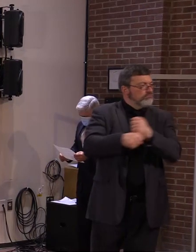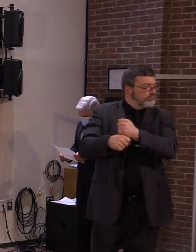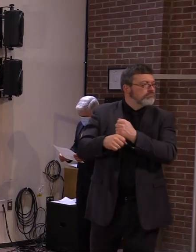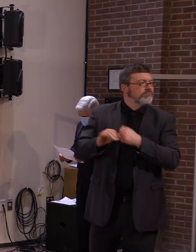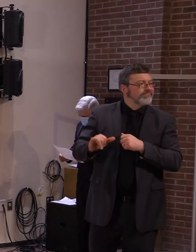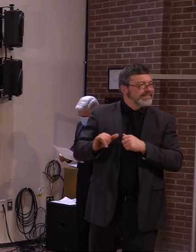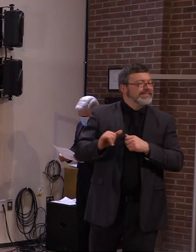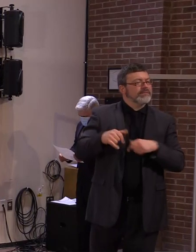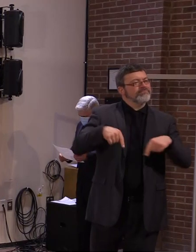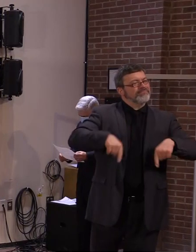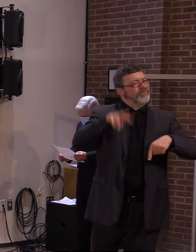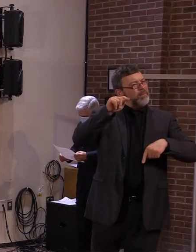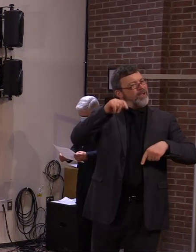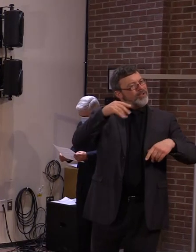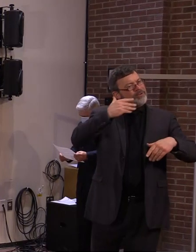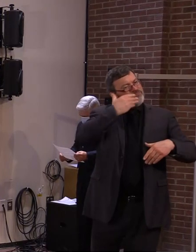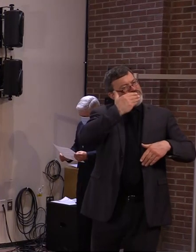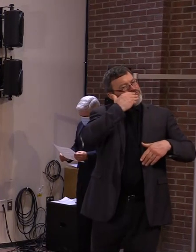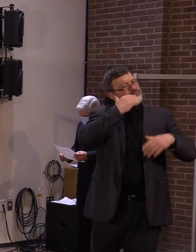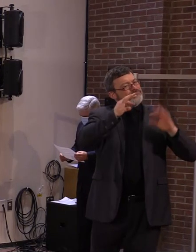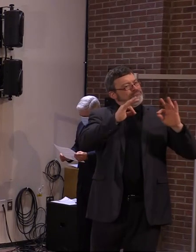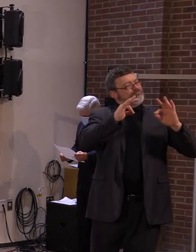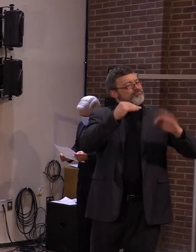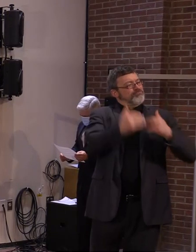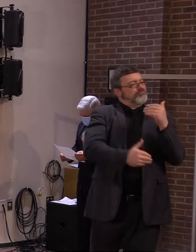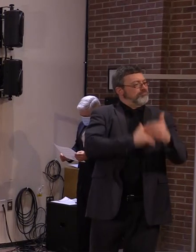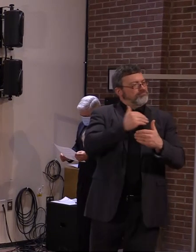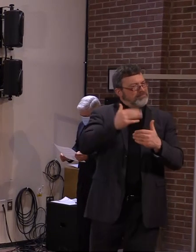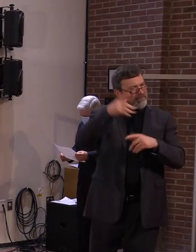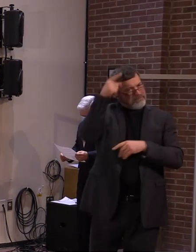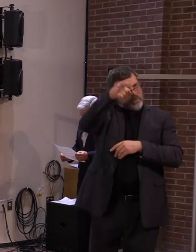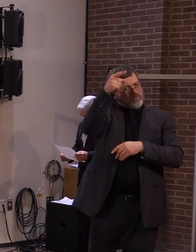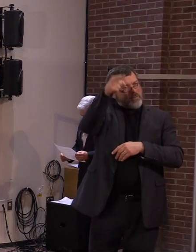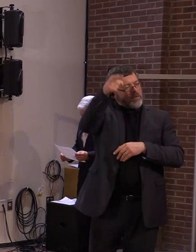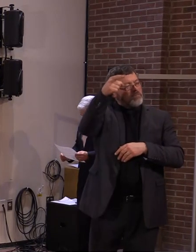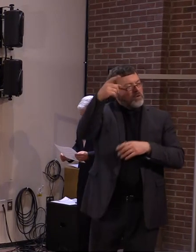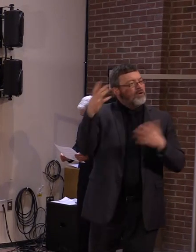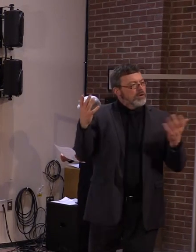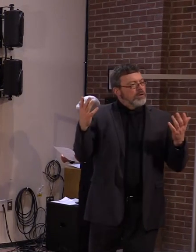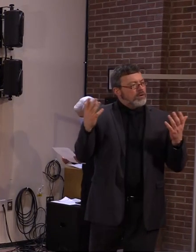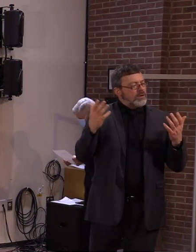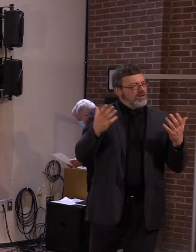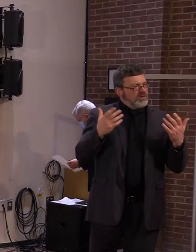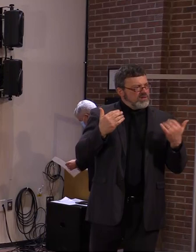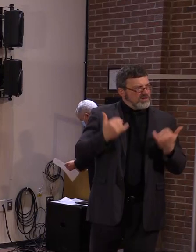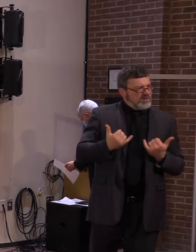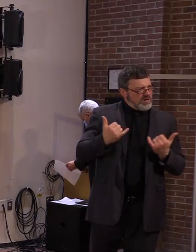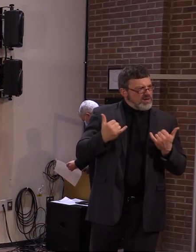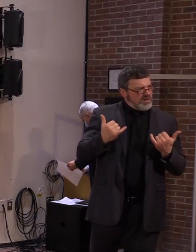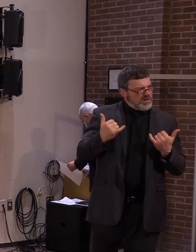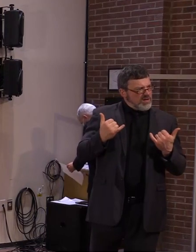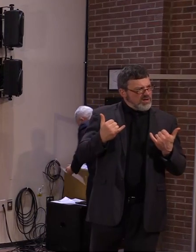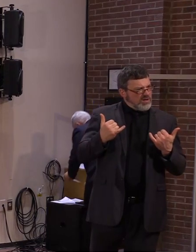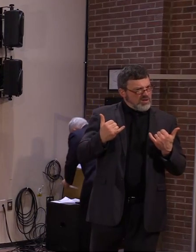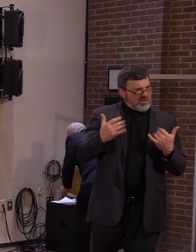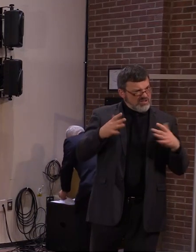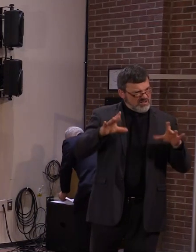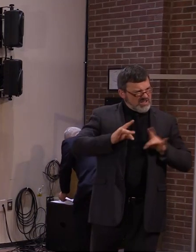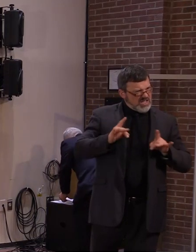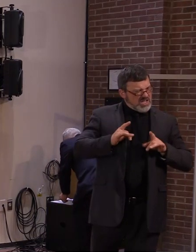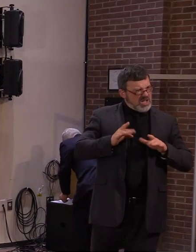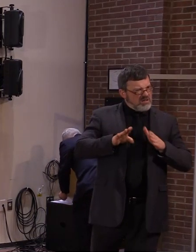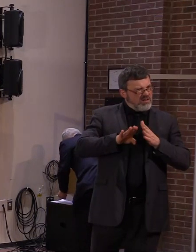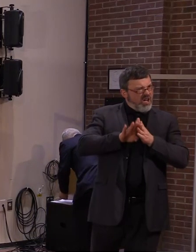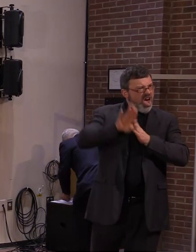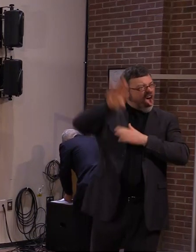at the, near the top of so many categories. But now Vermont is finding itself near the top of the case count categories, which